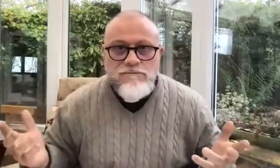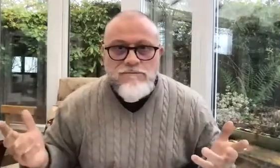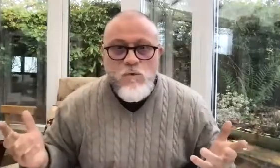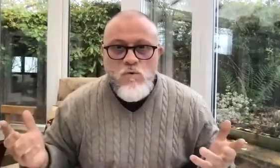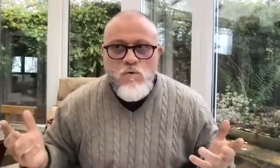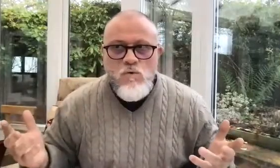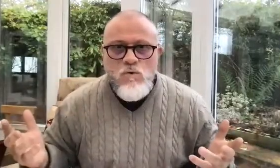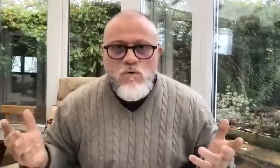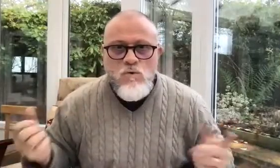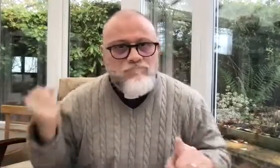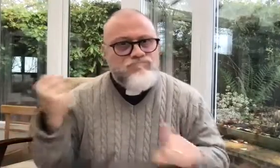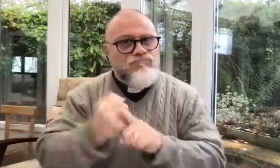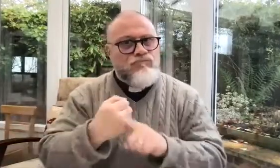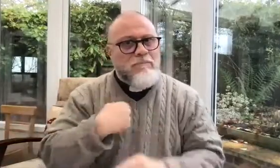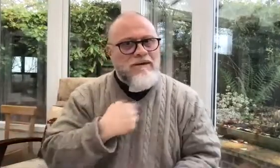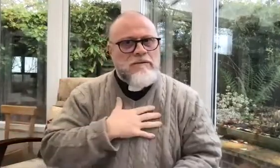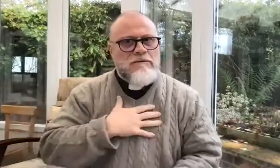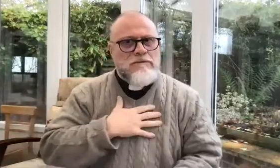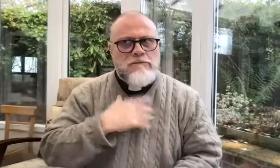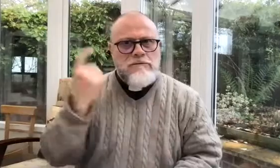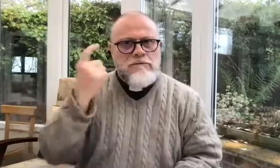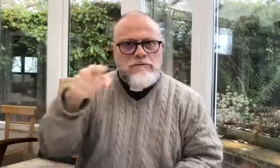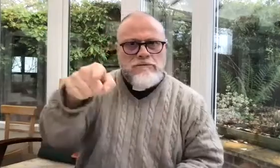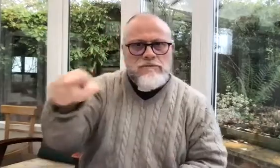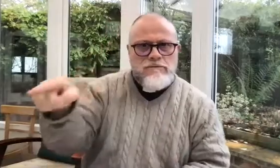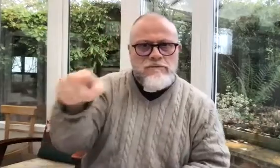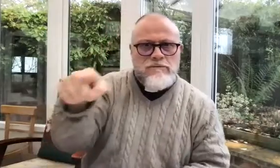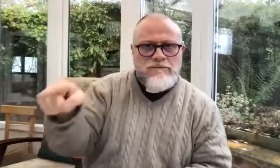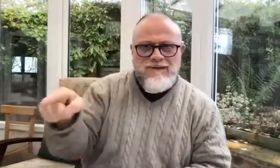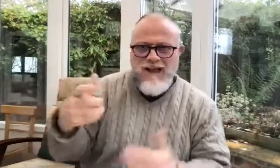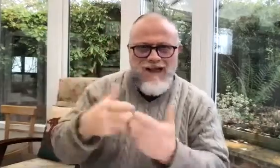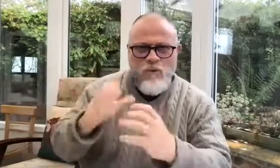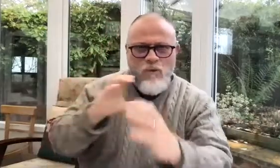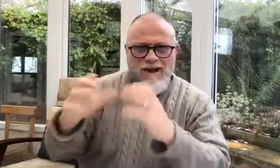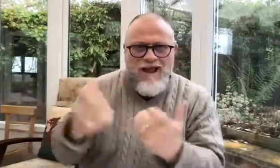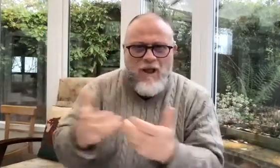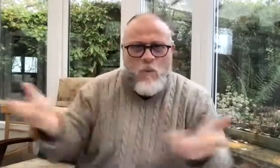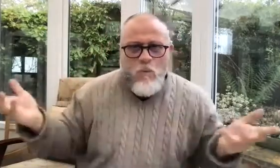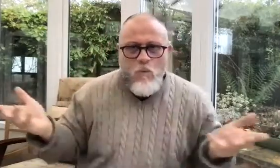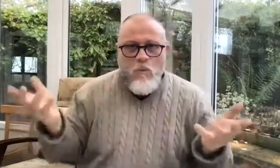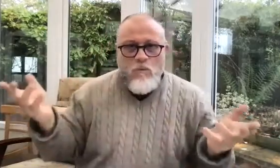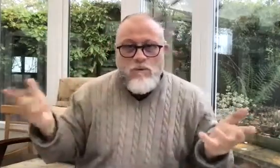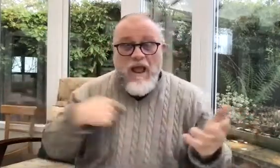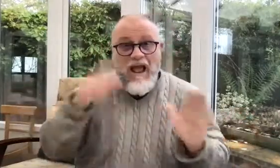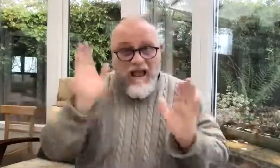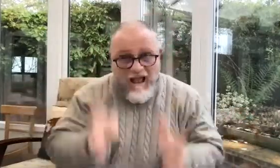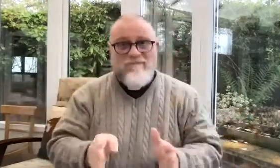face. It's possible to do that. So that impacted me, and I was thinking about them. How do we